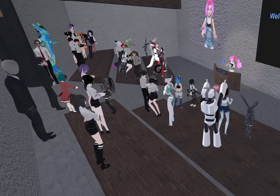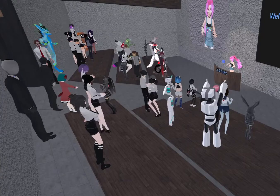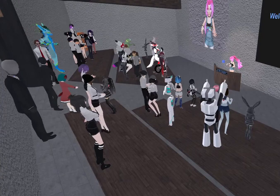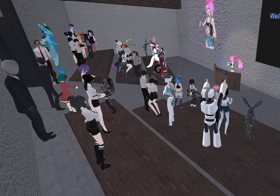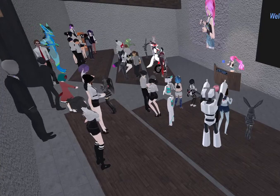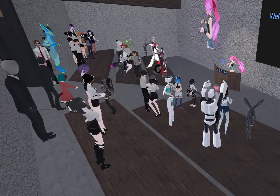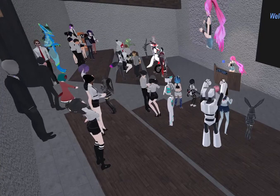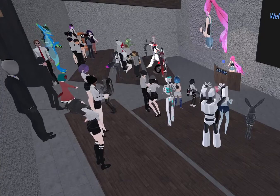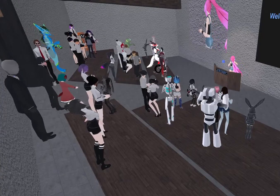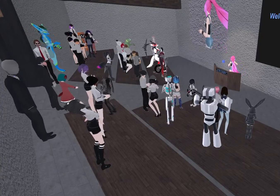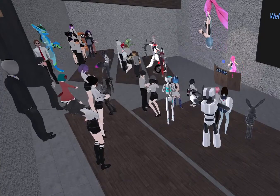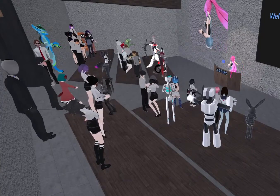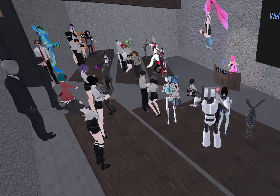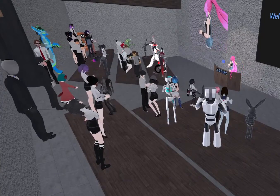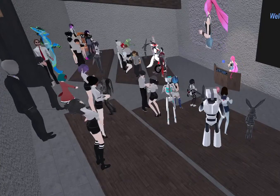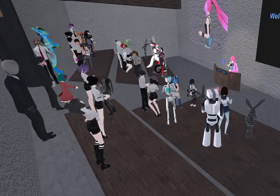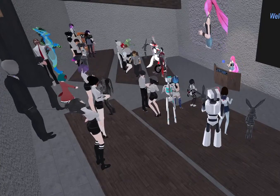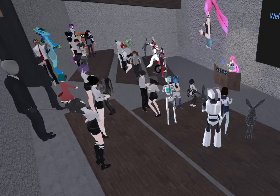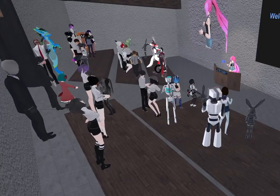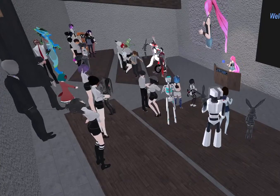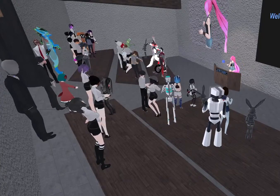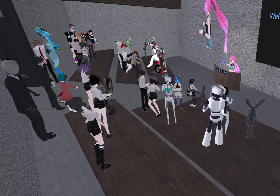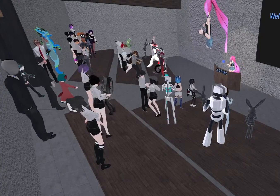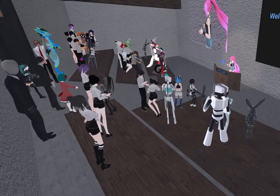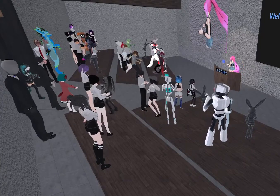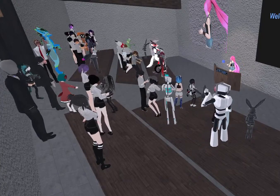This is so annoying. Hold on.